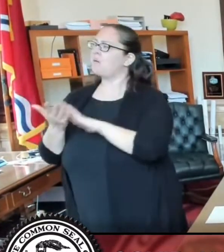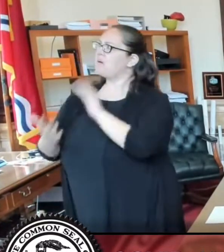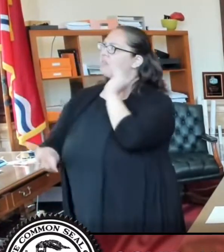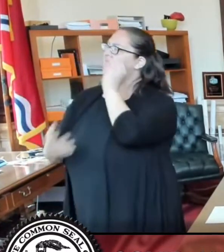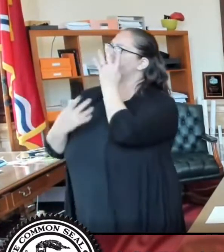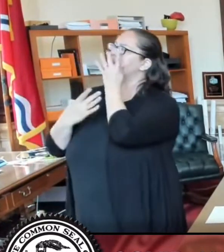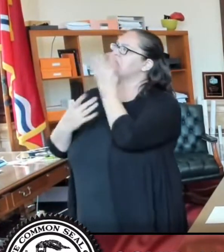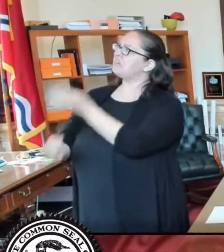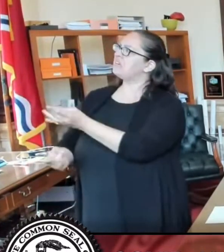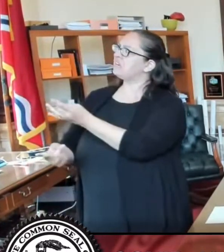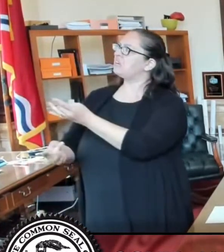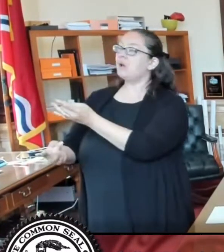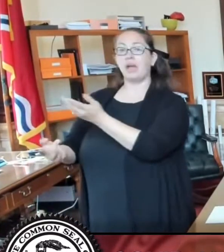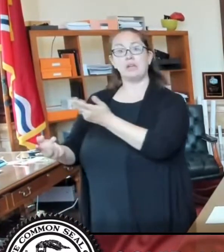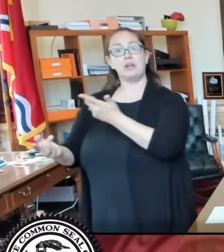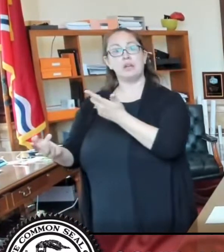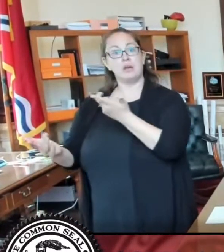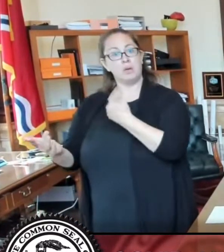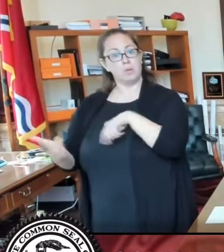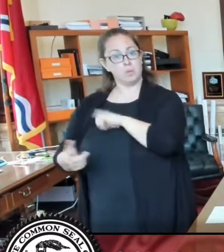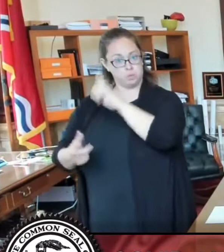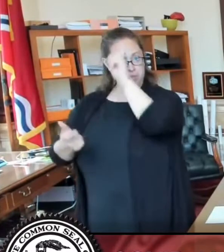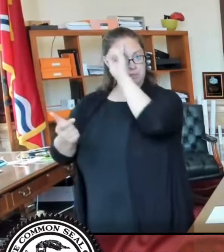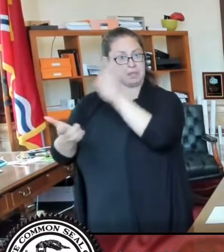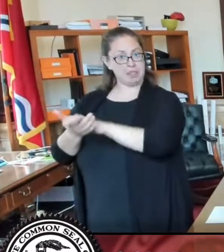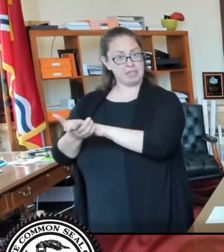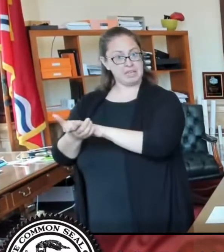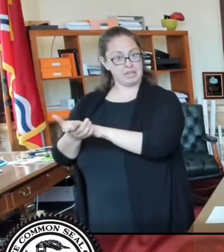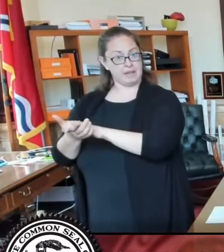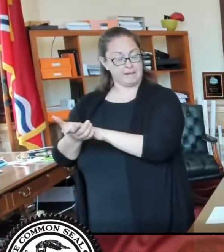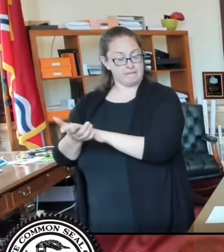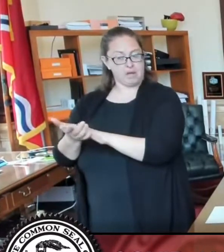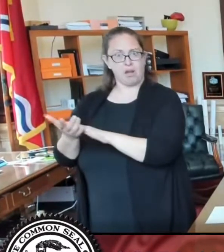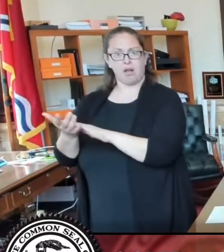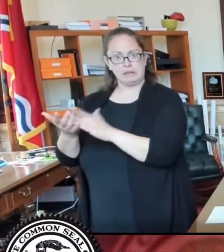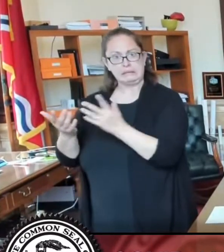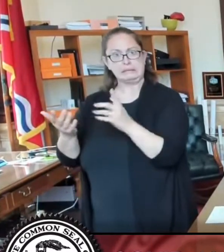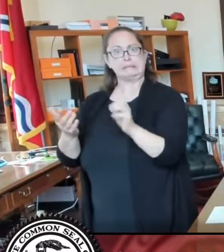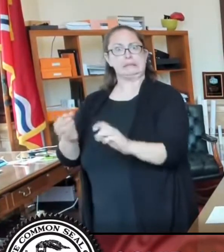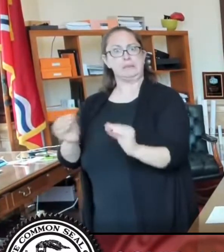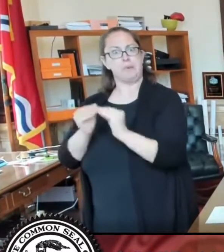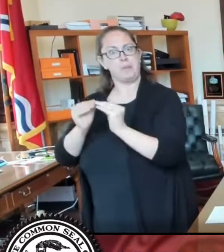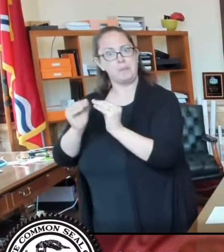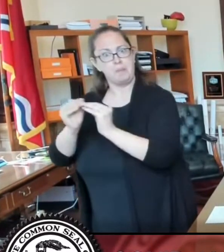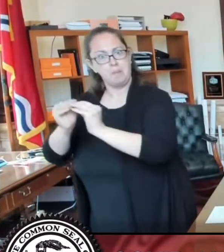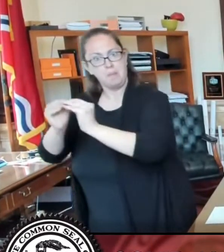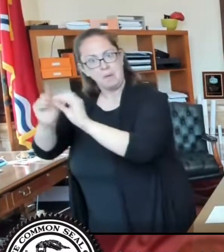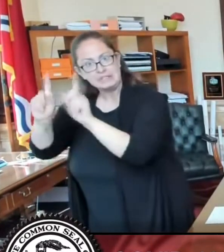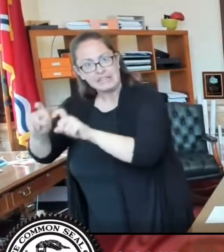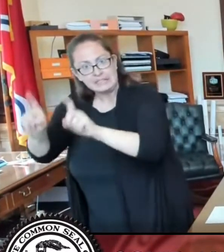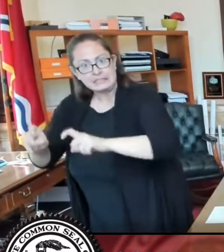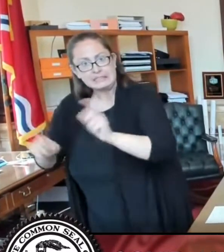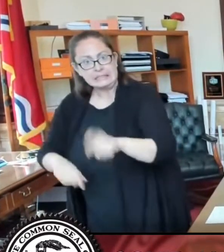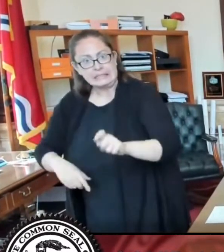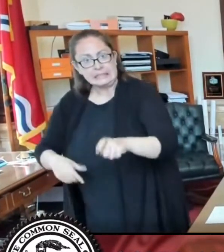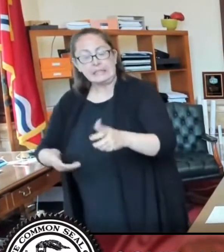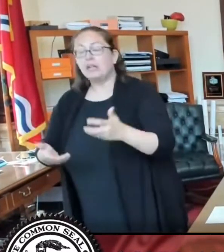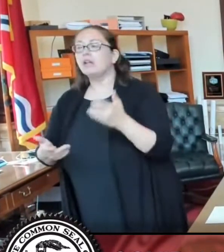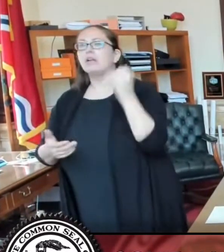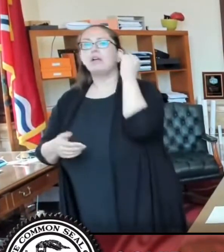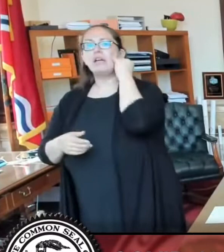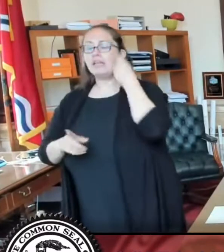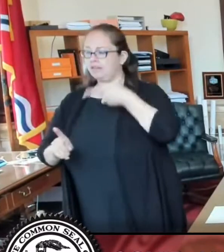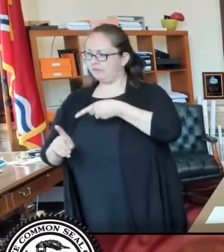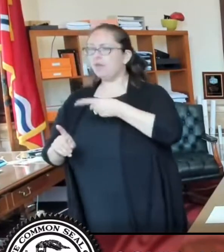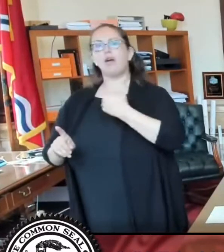that, and we all believe, I think, that we've got to have more and more and more testing. Because if you have a